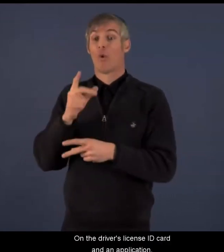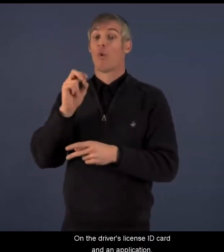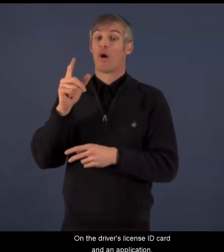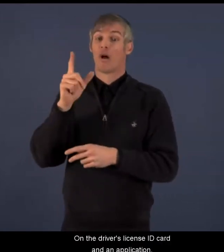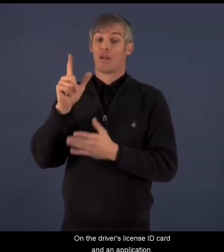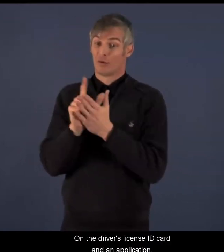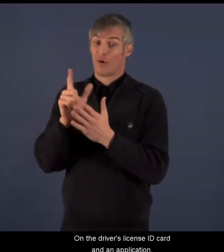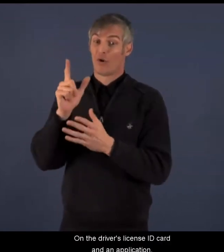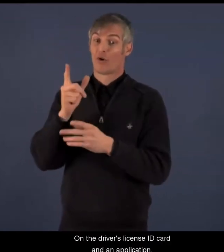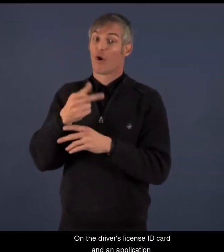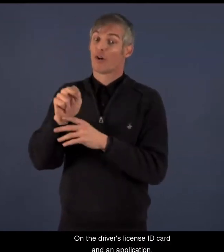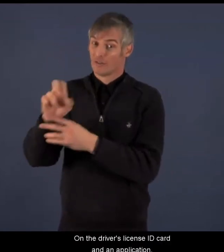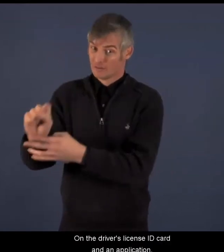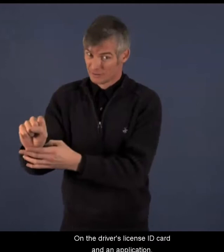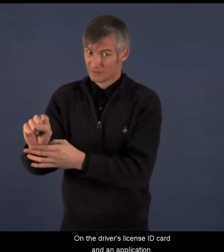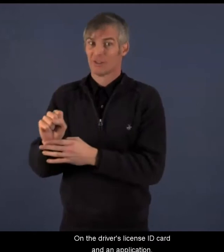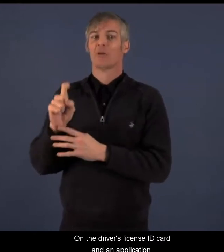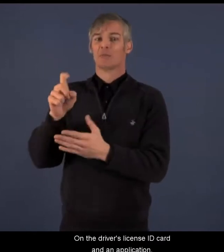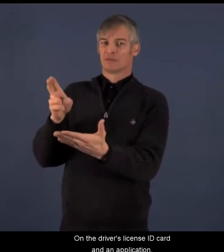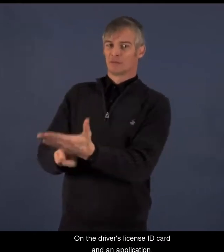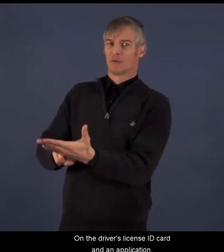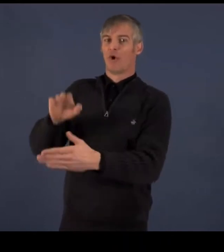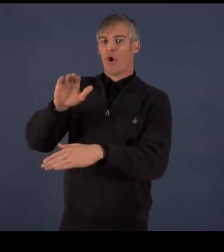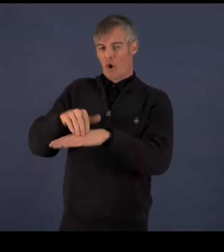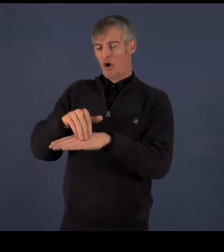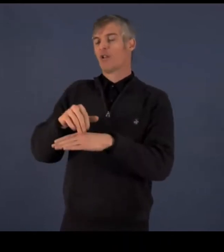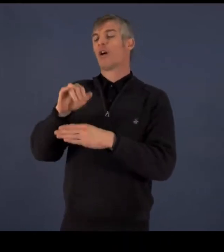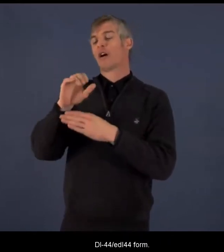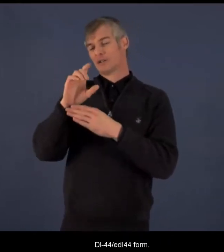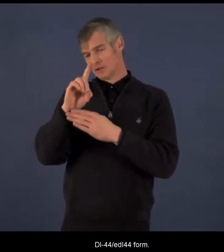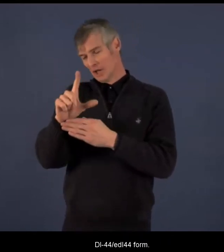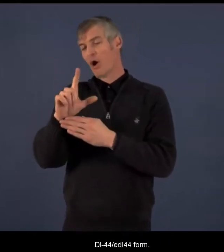driver's license ID card and application,